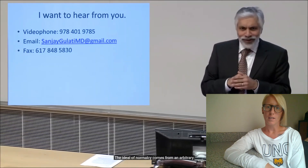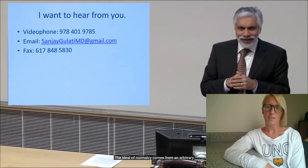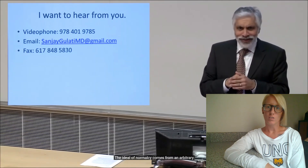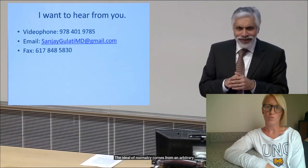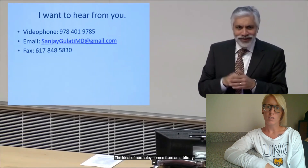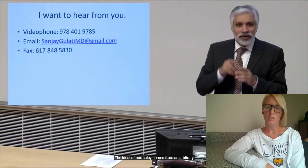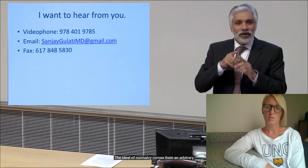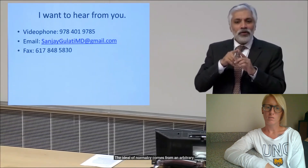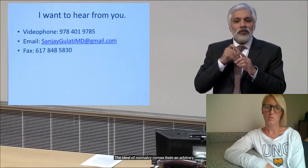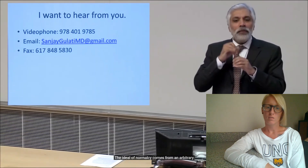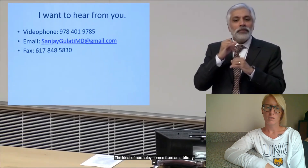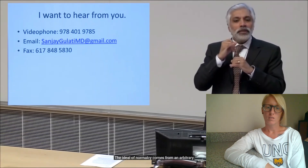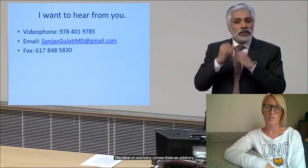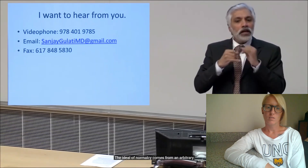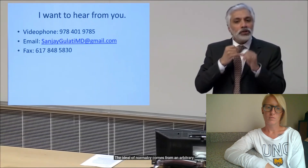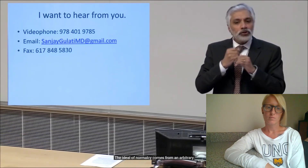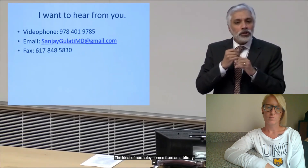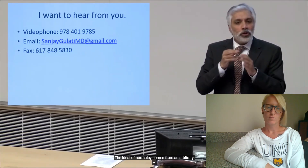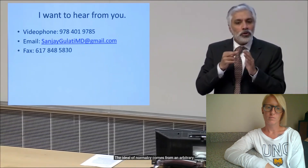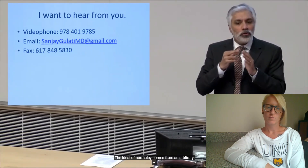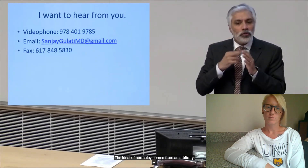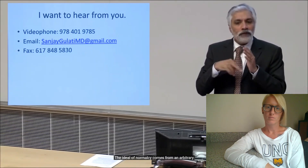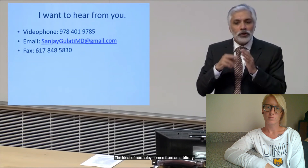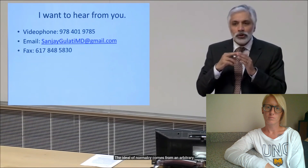Way back in arbitrary, history.